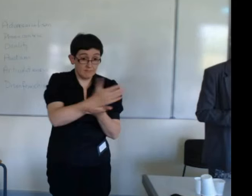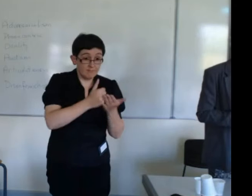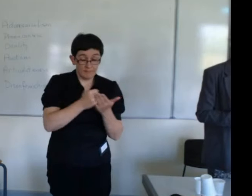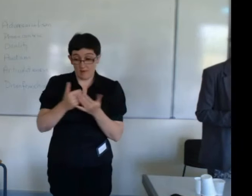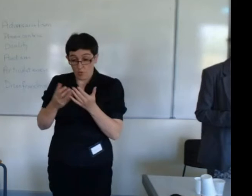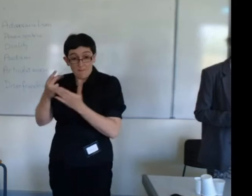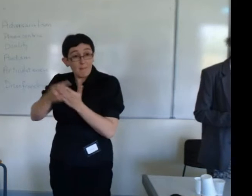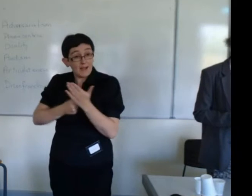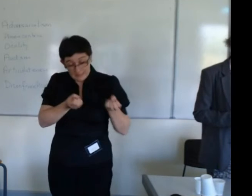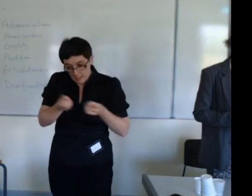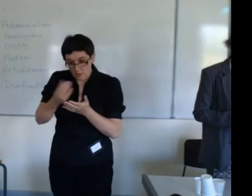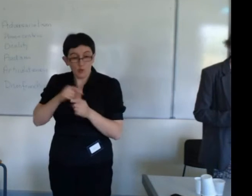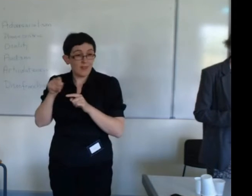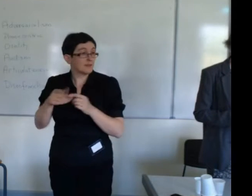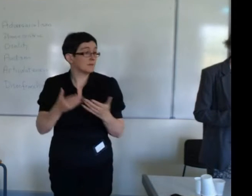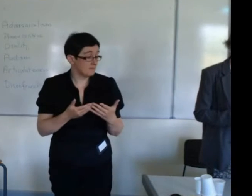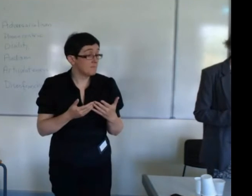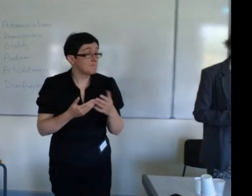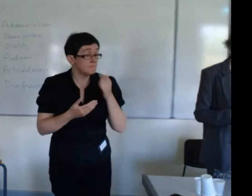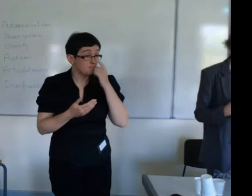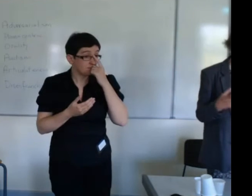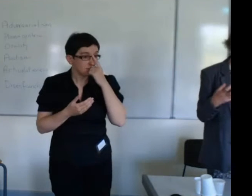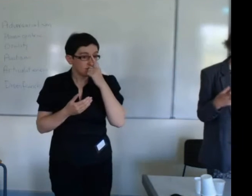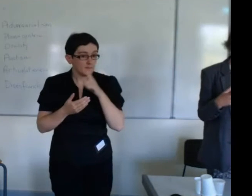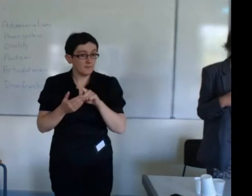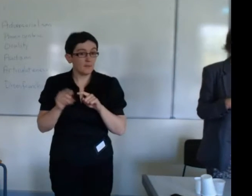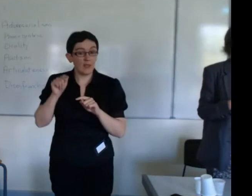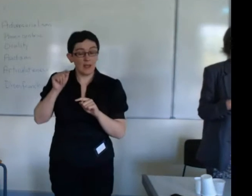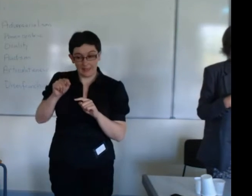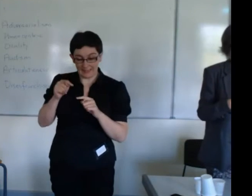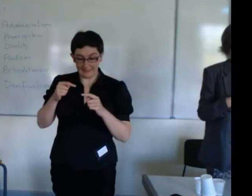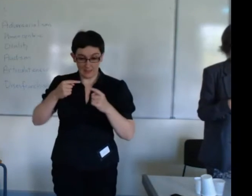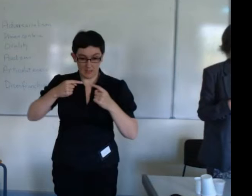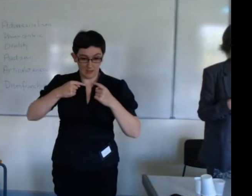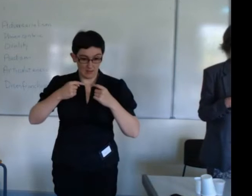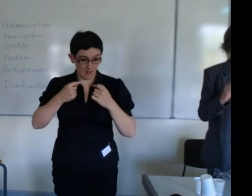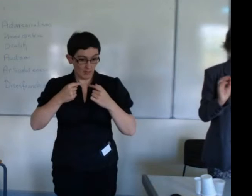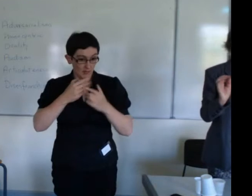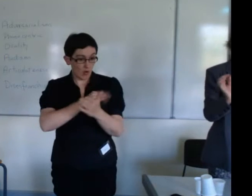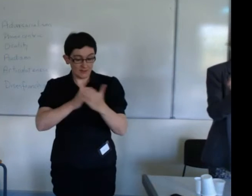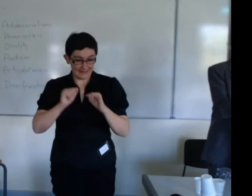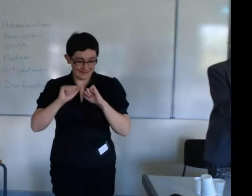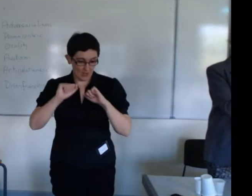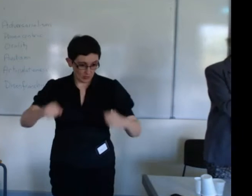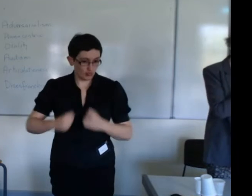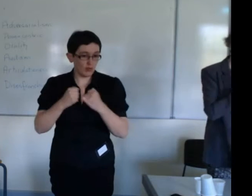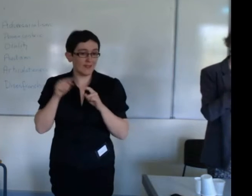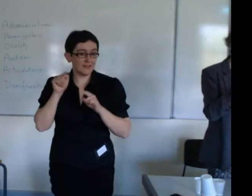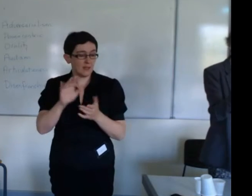policy. And that's, I think, the strength to me of the organisation, is there is that really strong